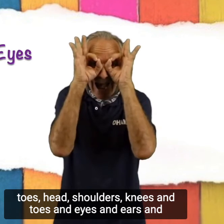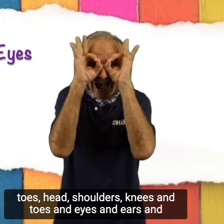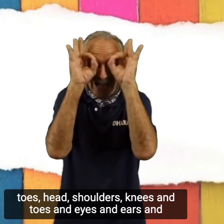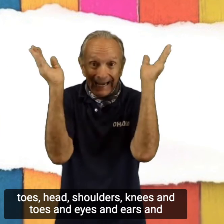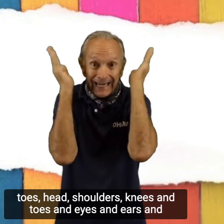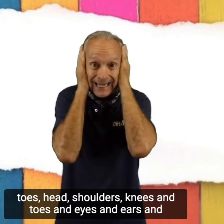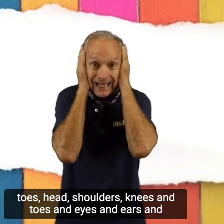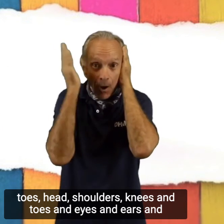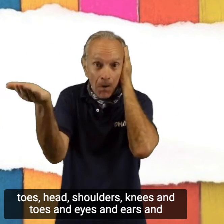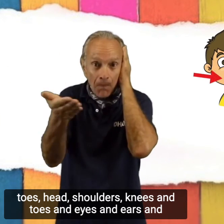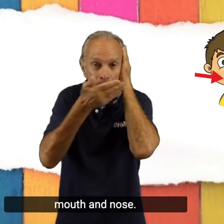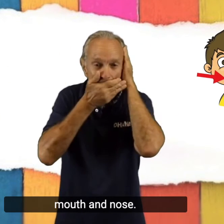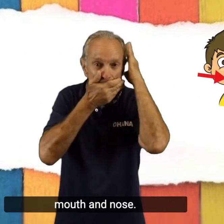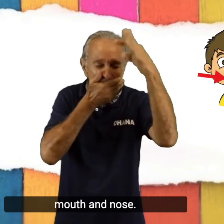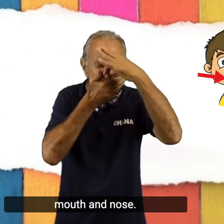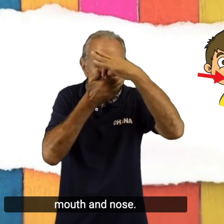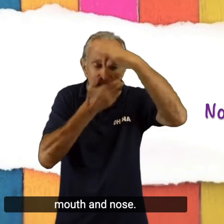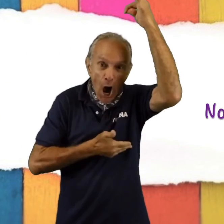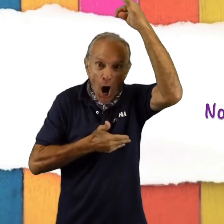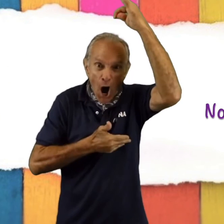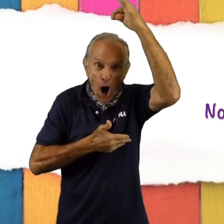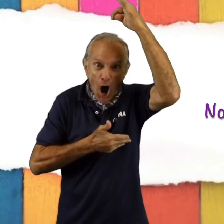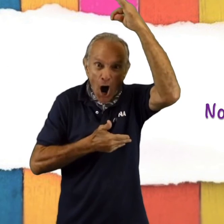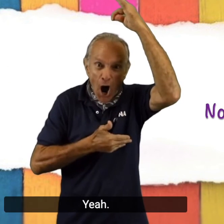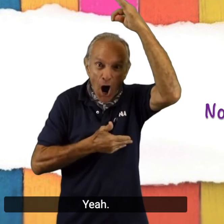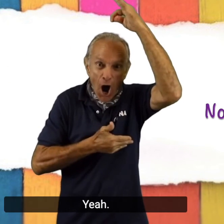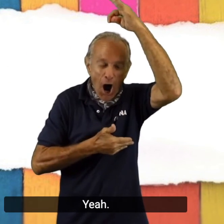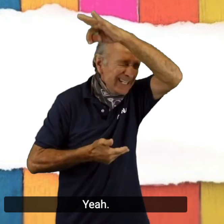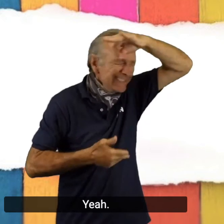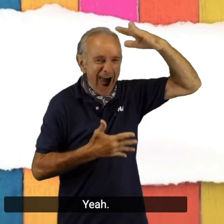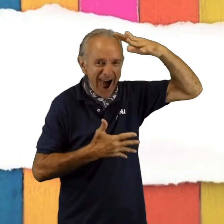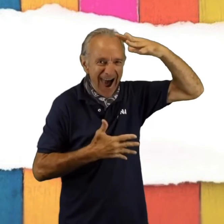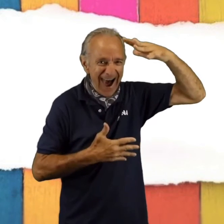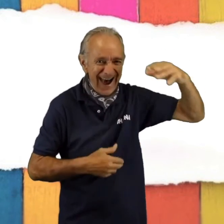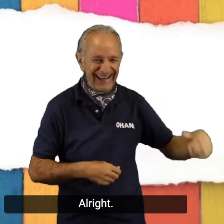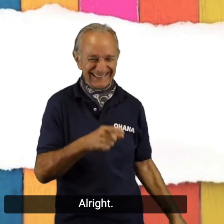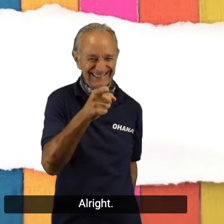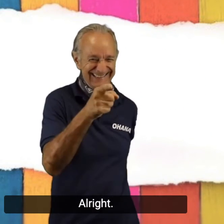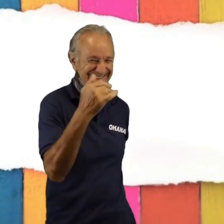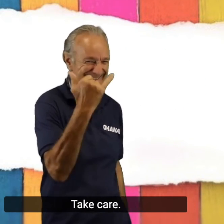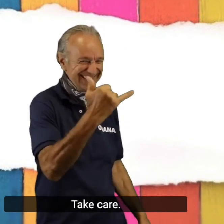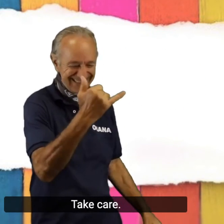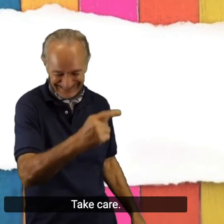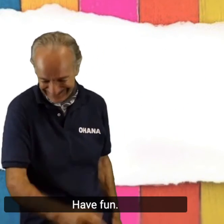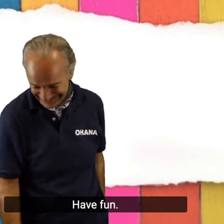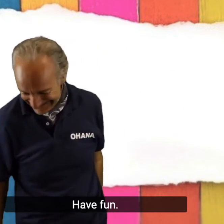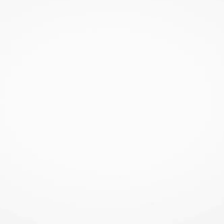eyes and ears and mouth and nose. Yay! All right, take care, have fun.